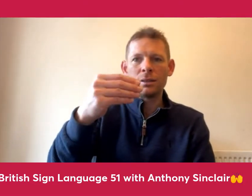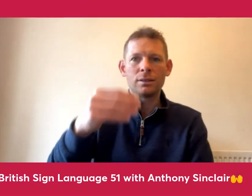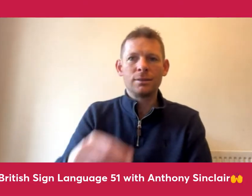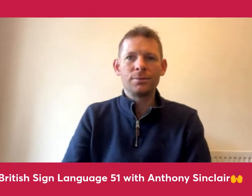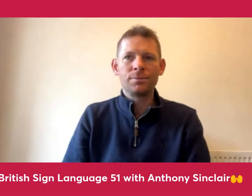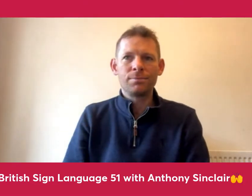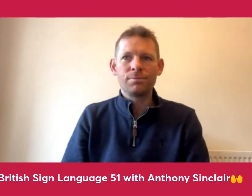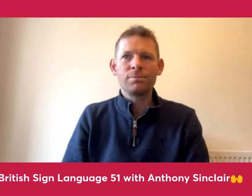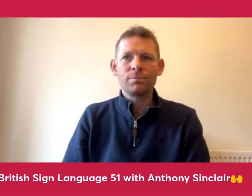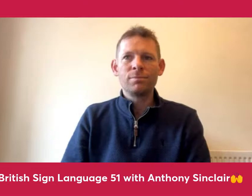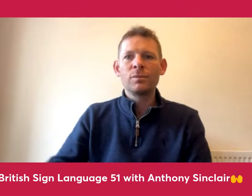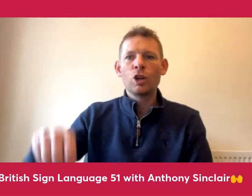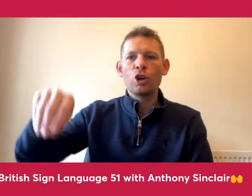And credit card.